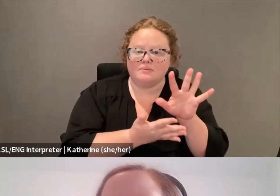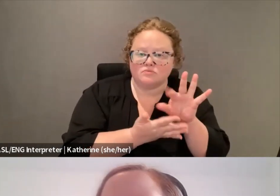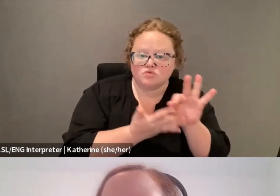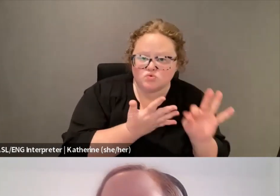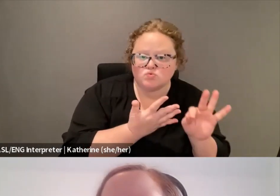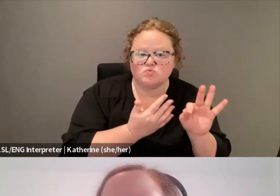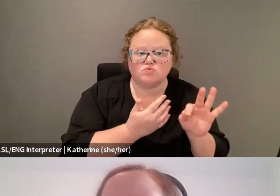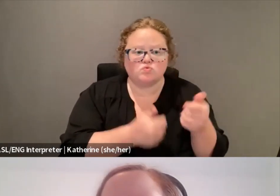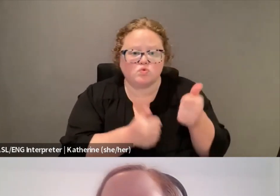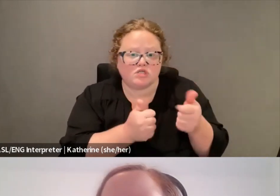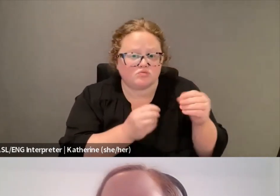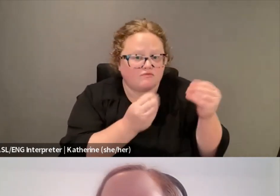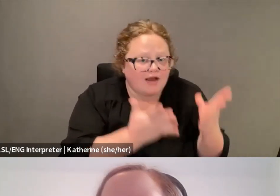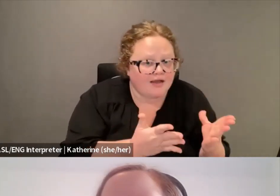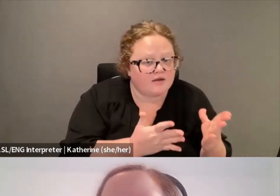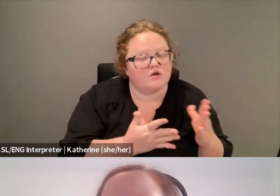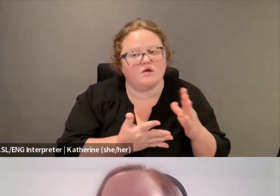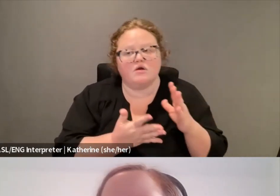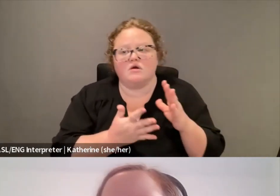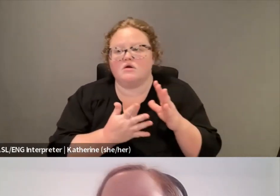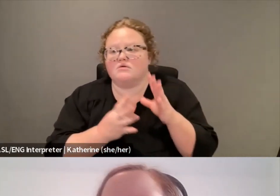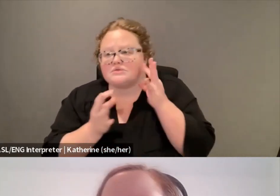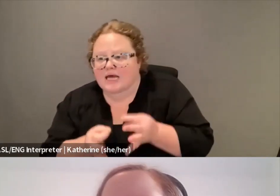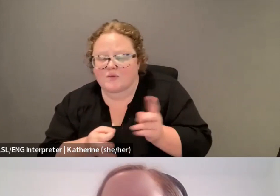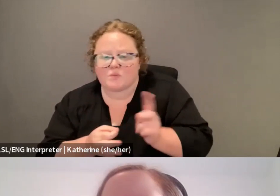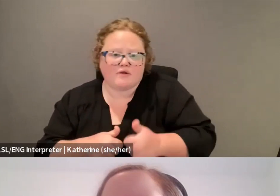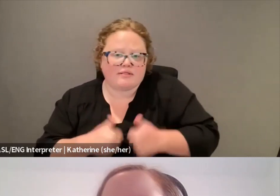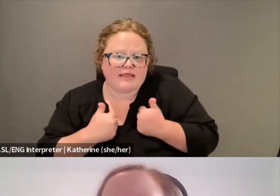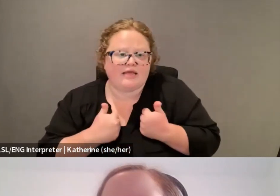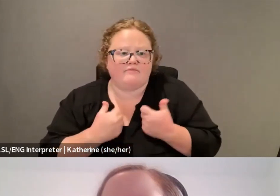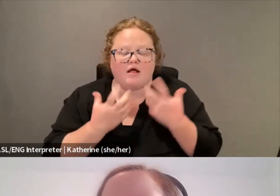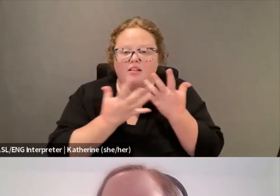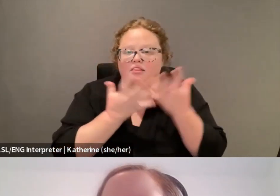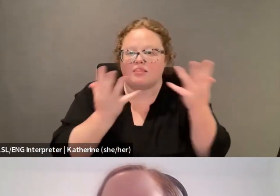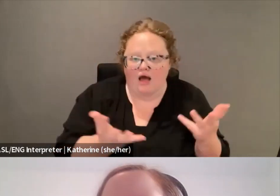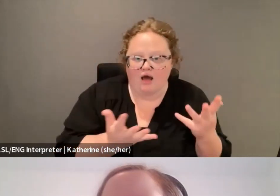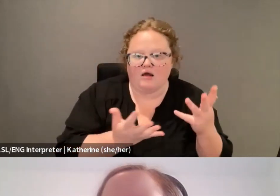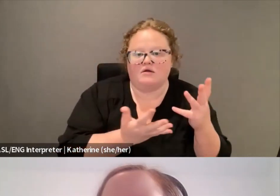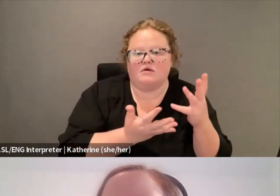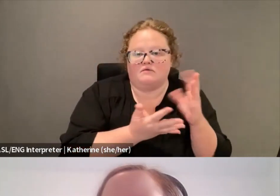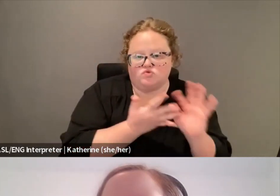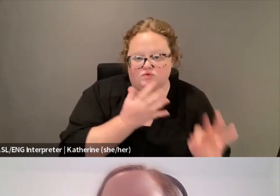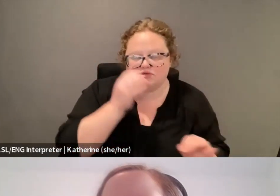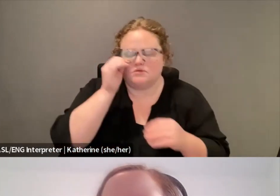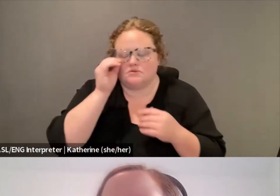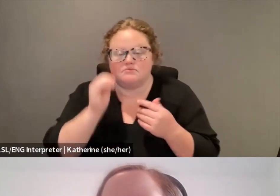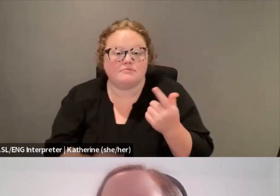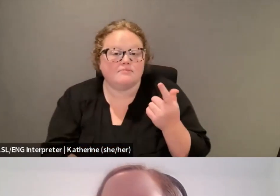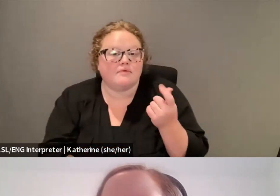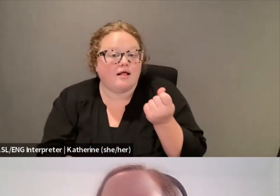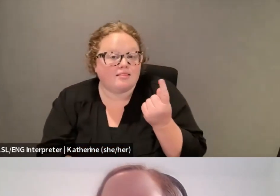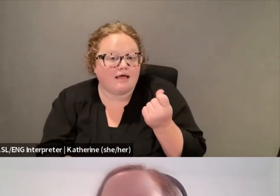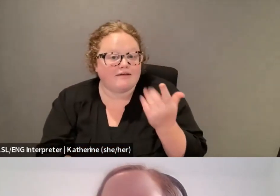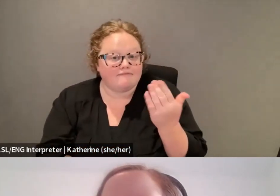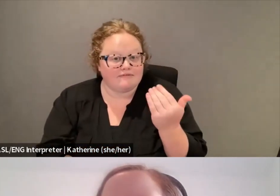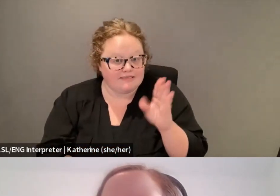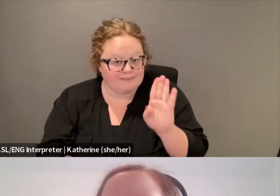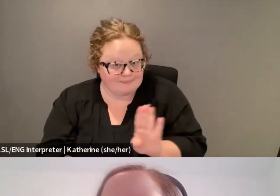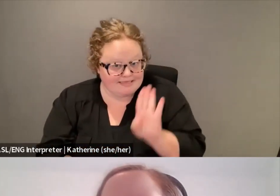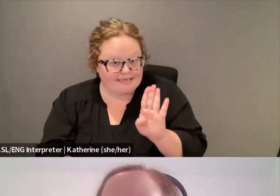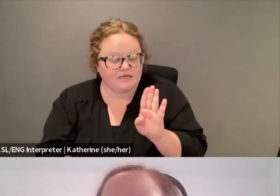you live, lots of choice. And 1115B, invented, I think, by Michigan quite a while ago,